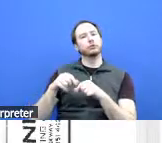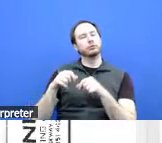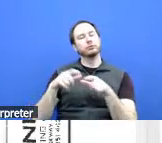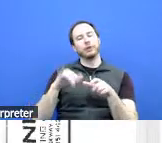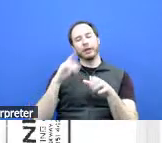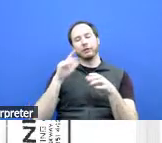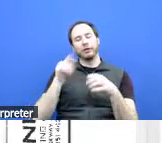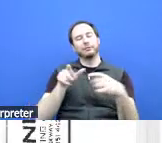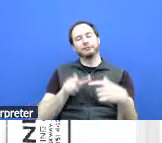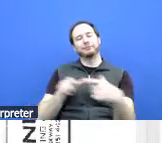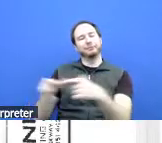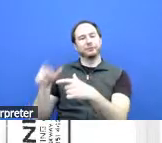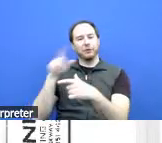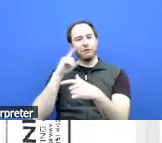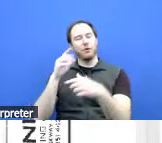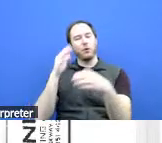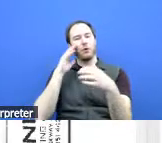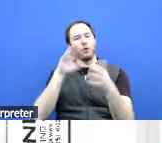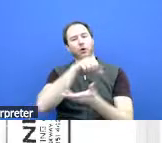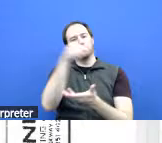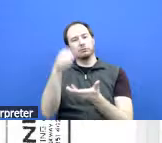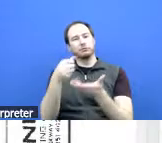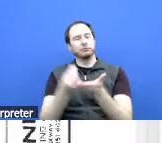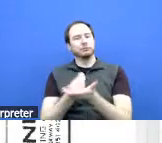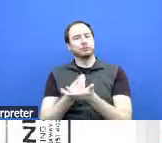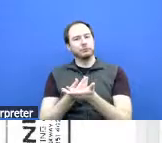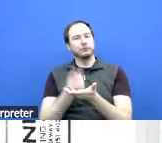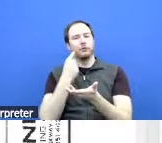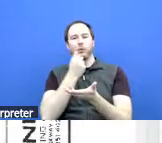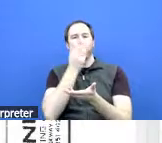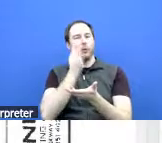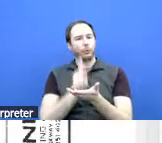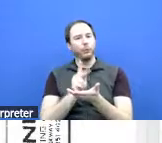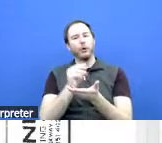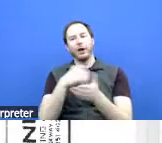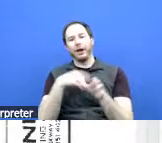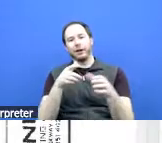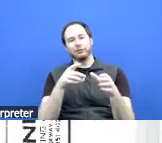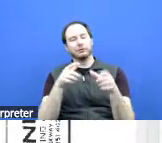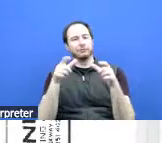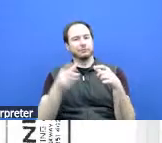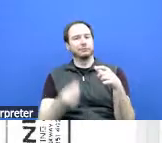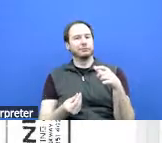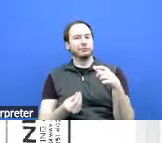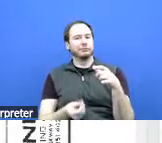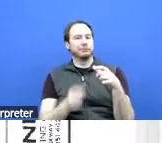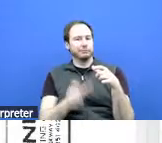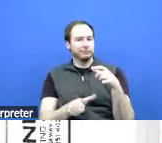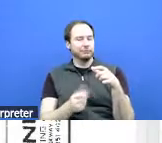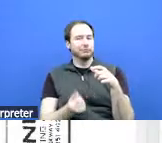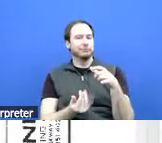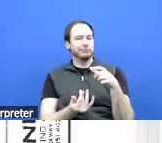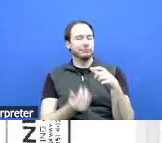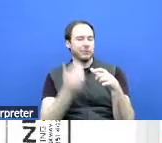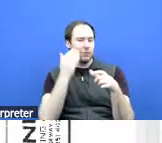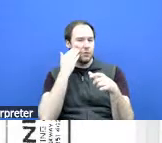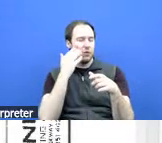warmers. and serve I'm an like event a planner, buffet so I have style all the thing. chafers where you light the bottom and heats all the food up Mhm. and